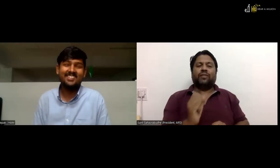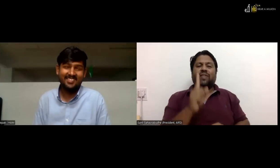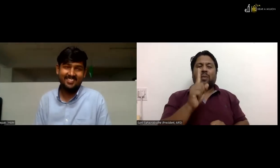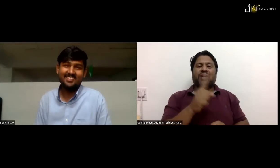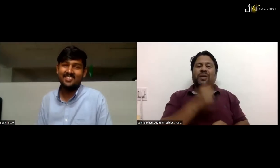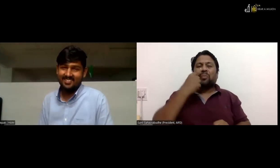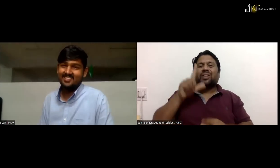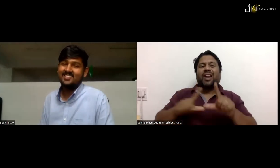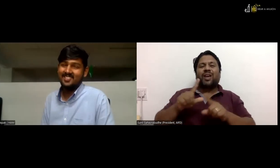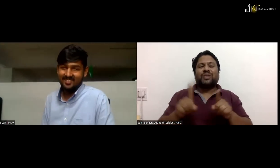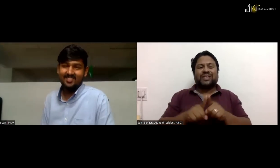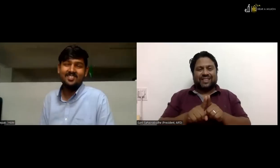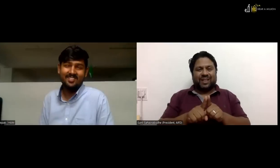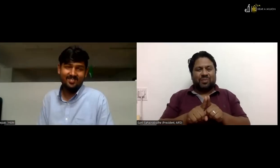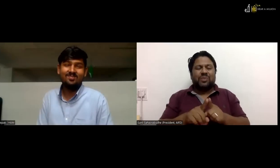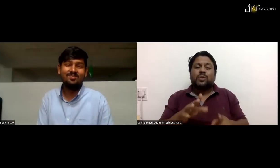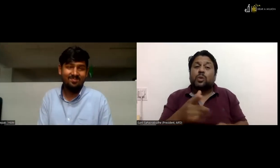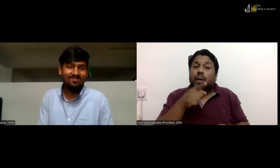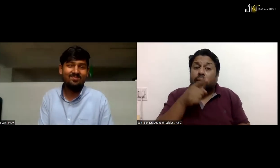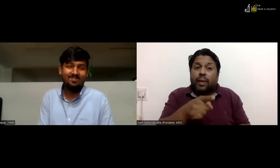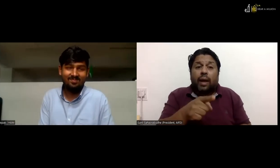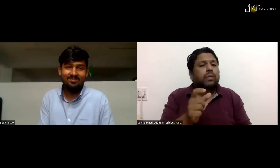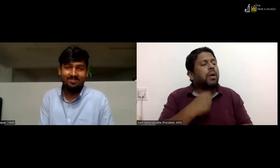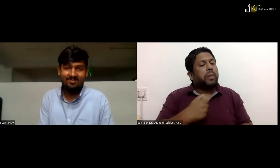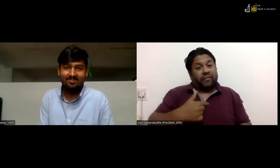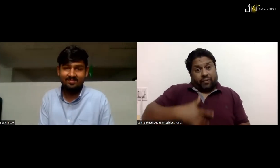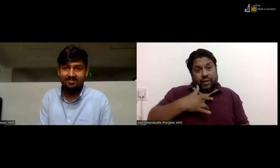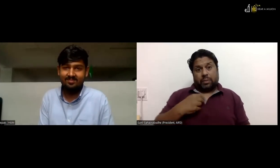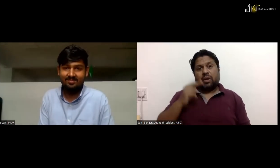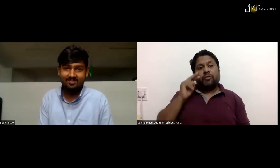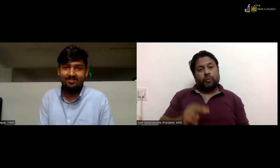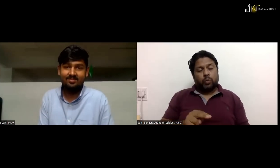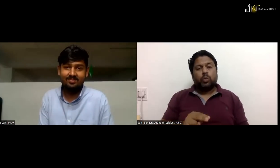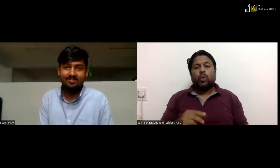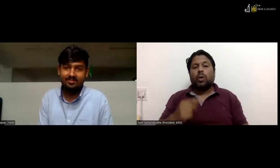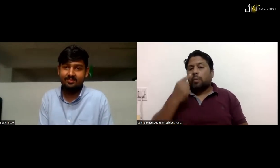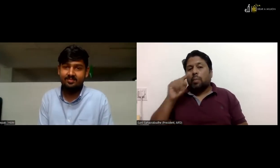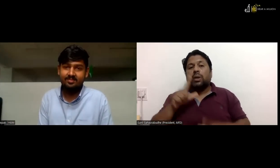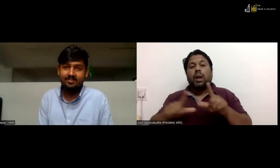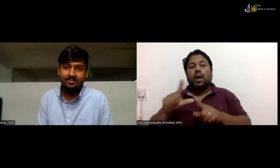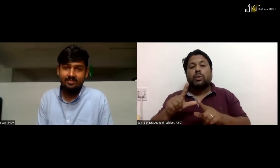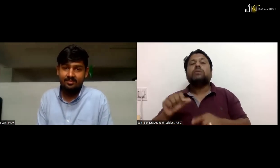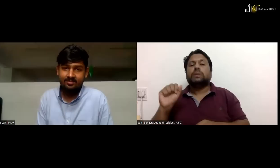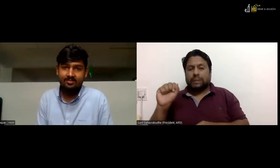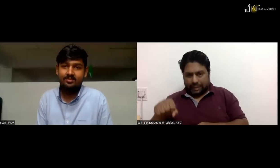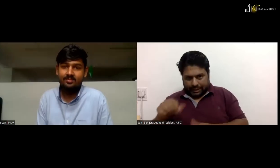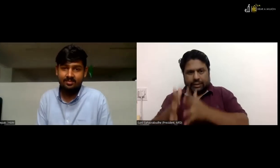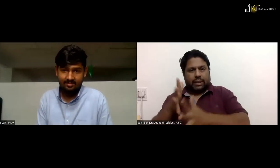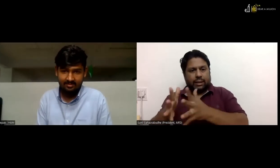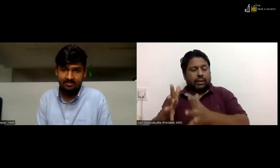just when we awake from a sleep, we communicate through sign. So this is the first language.